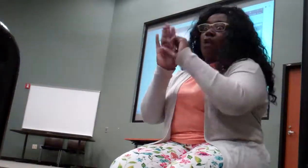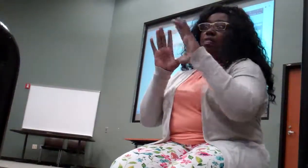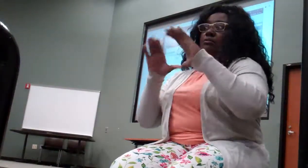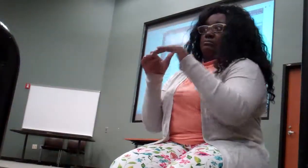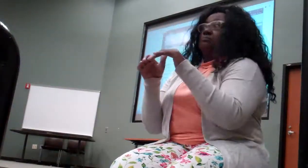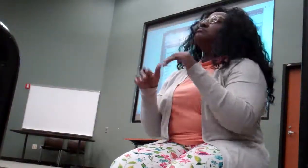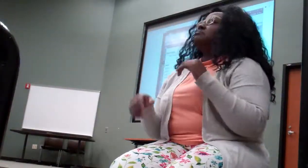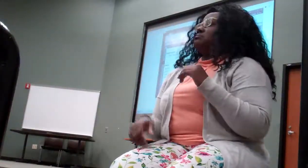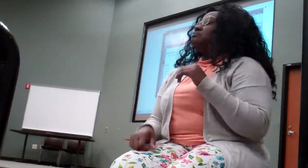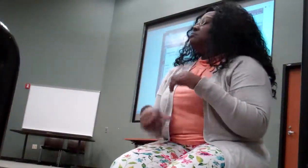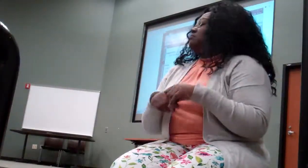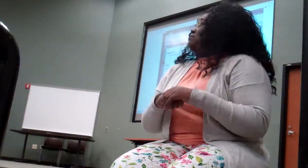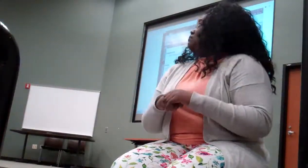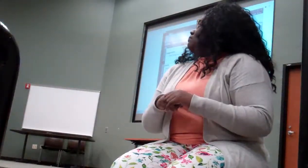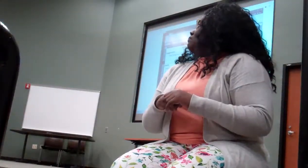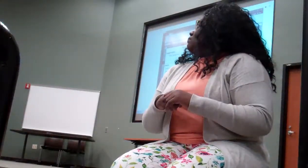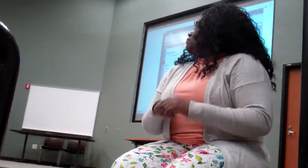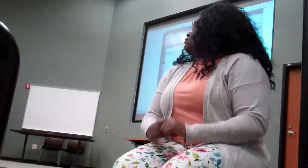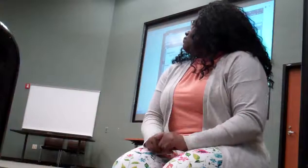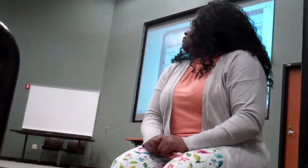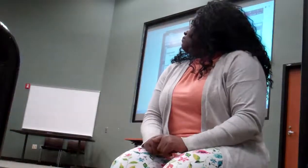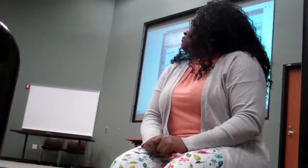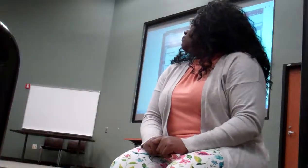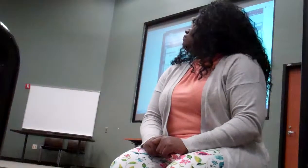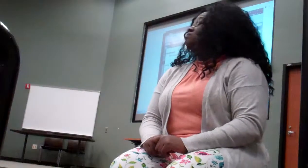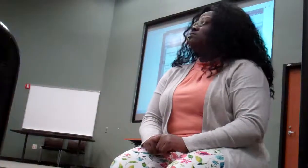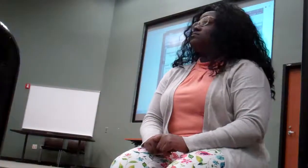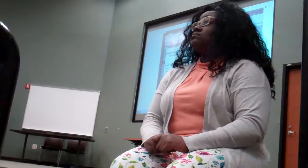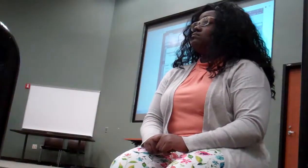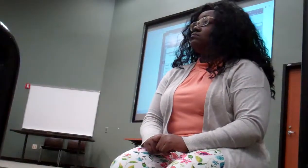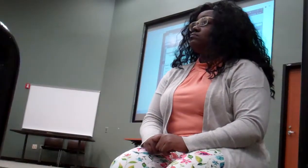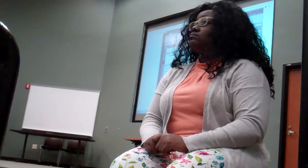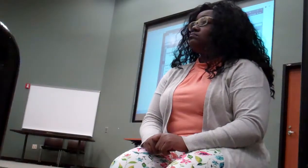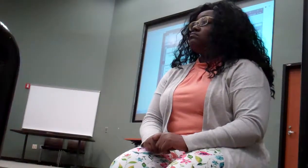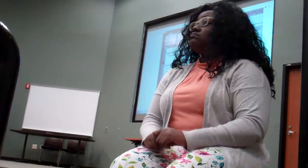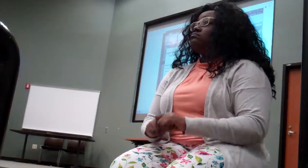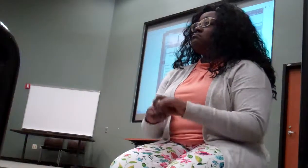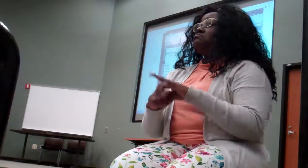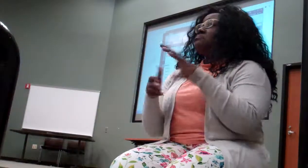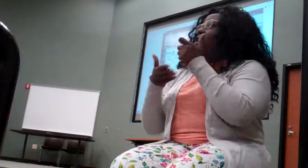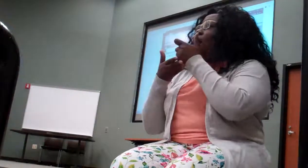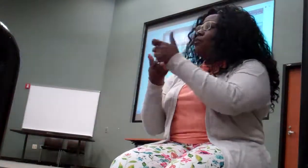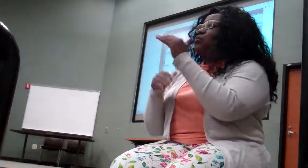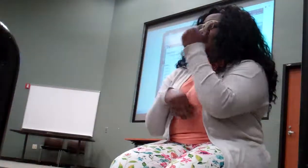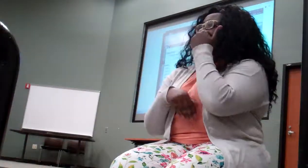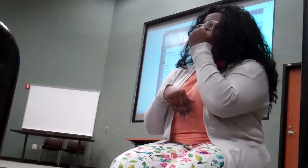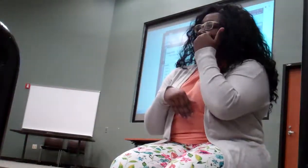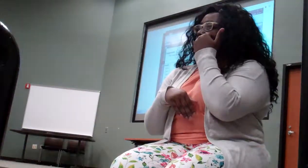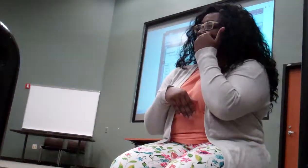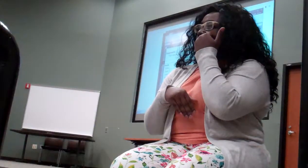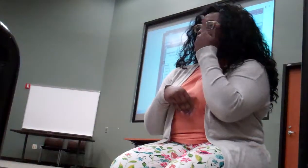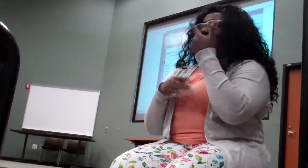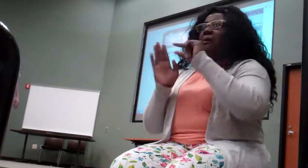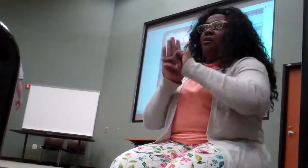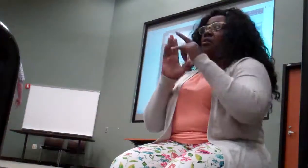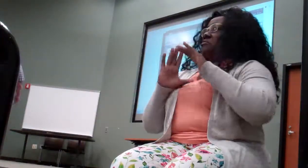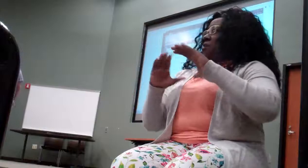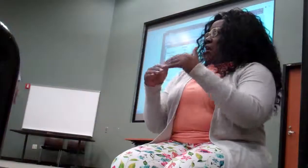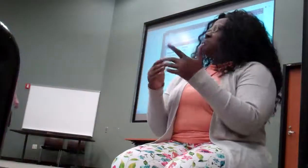I in this course? Right? This will help you figure that out. Right? All you need to